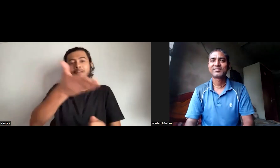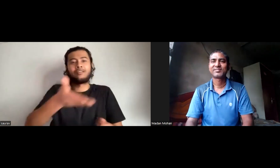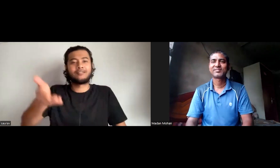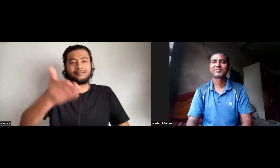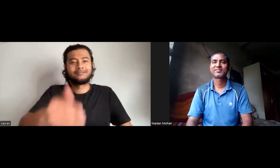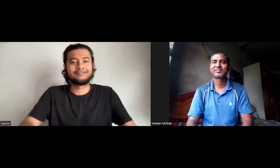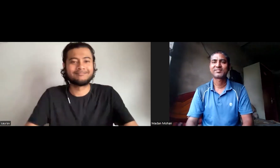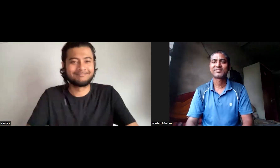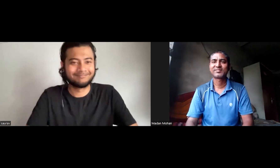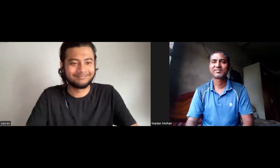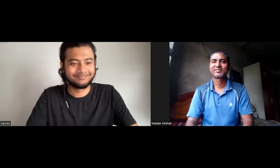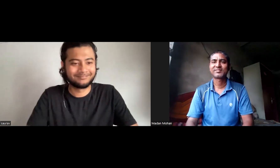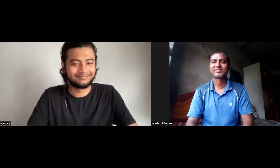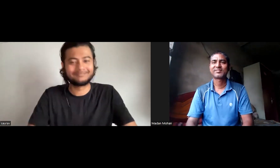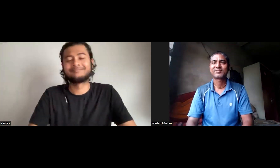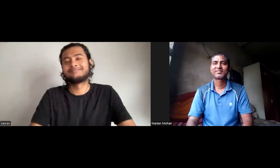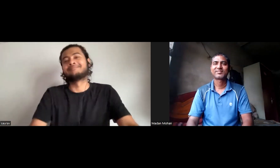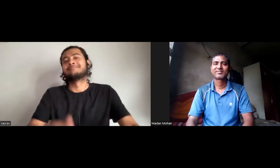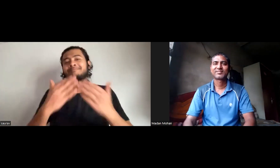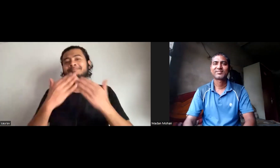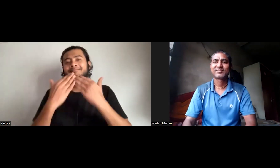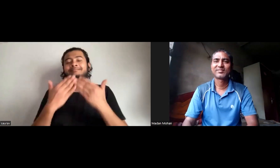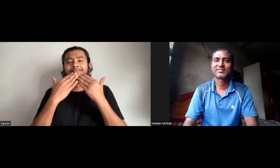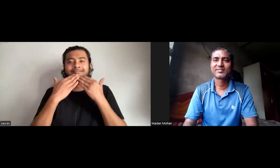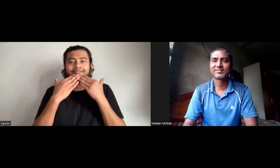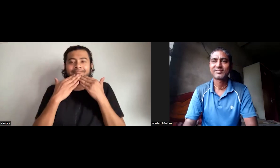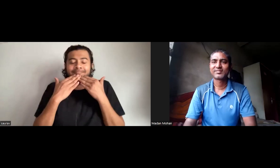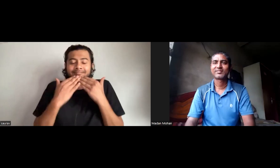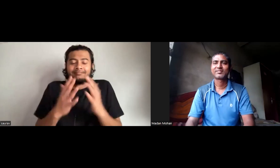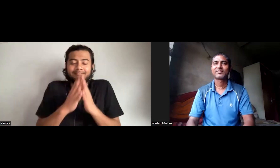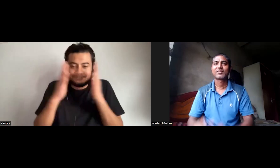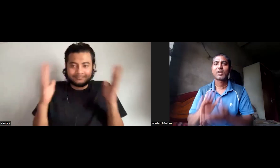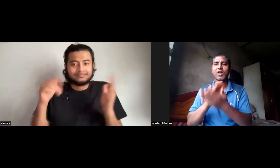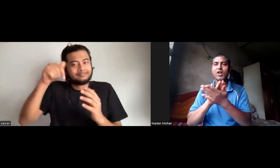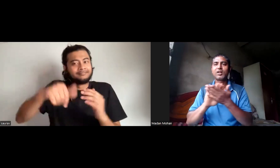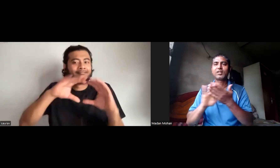So thank you so much. That's the end of it today. Let's chant the Maha Mantra once.